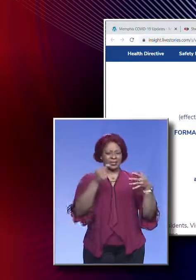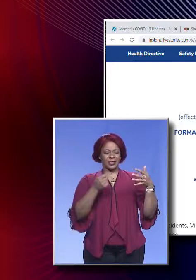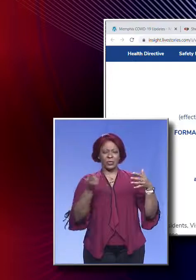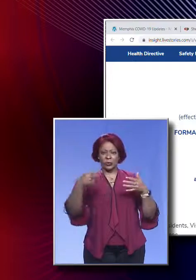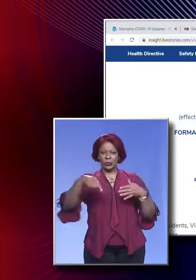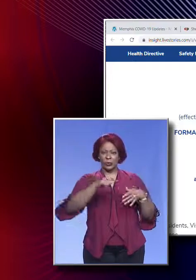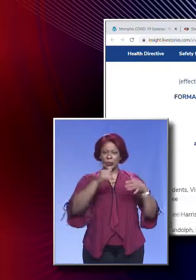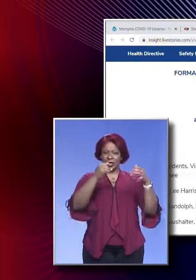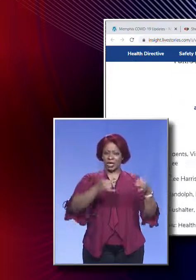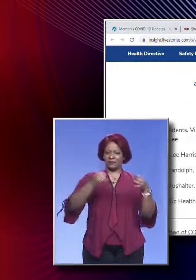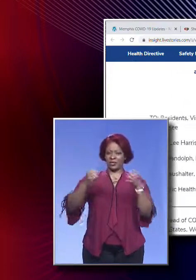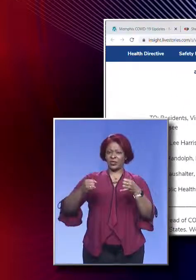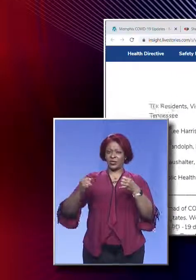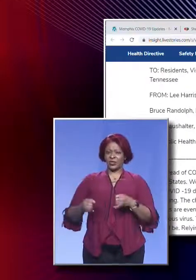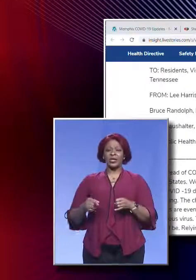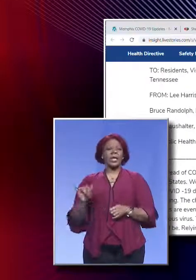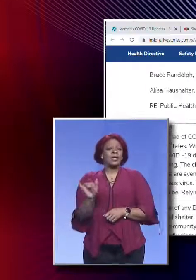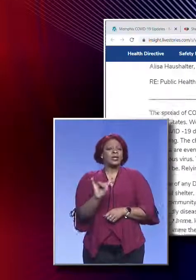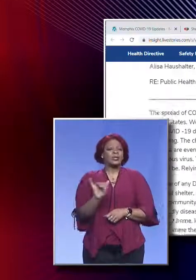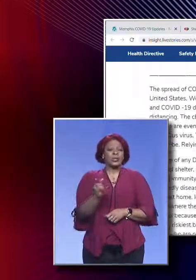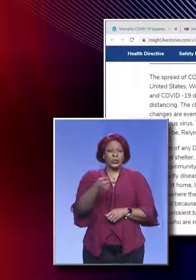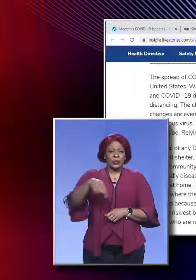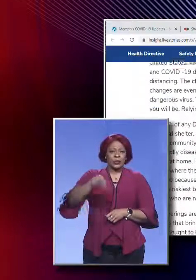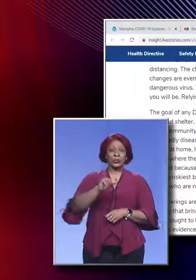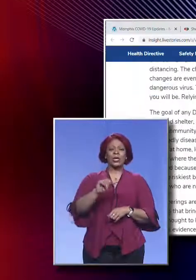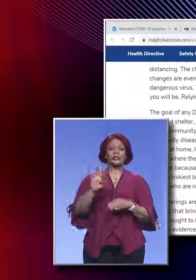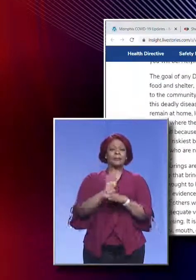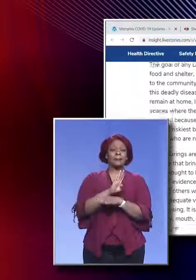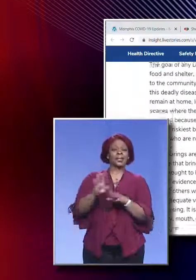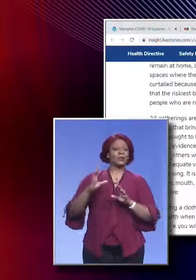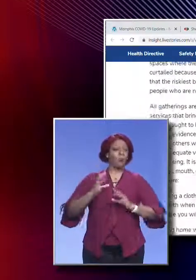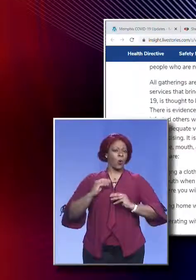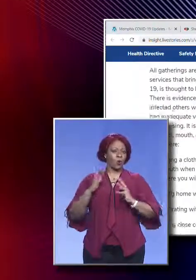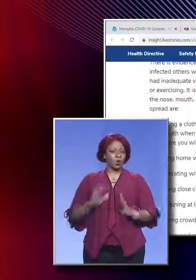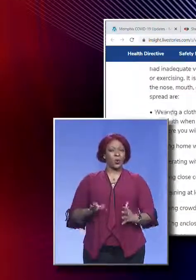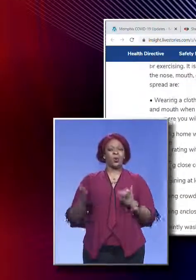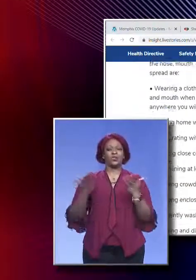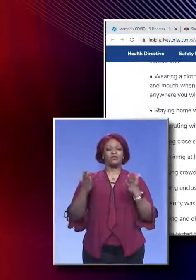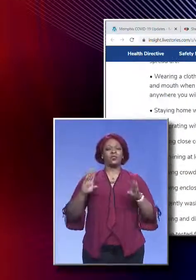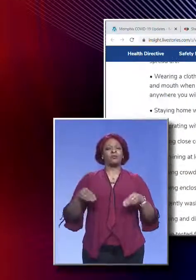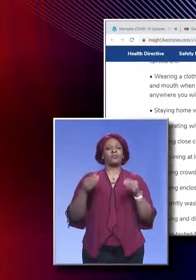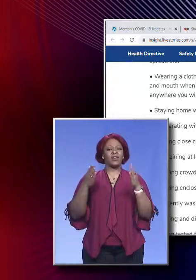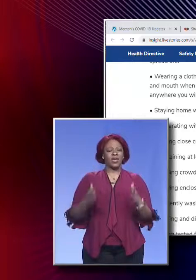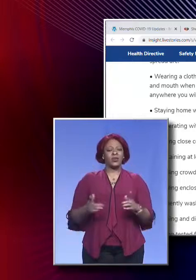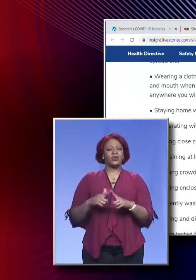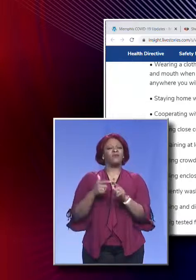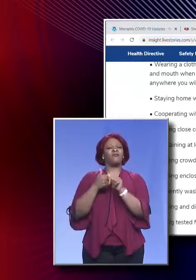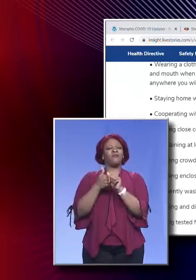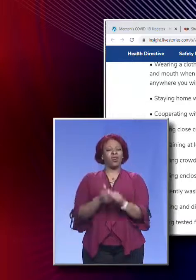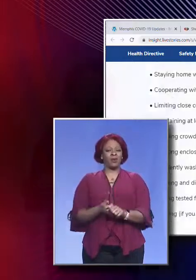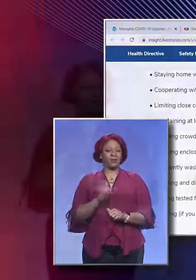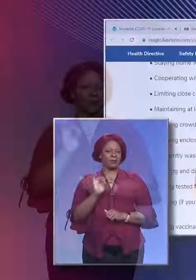an individual, as well as you as a business owner or service provider, should follow.